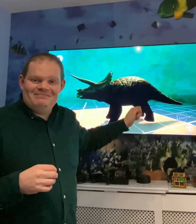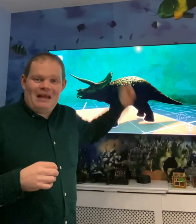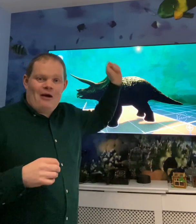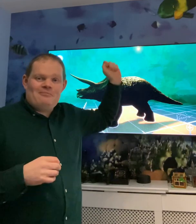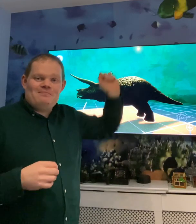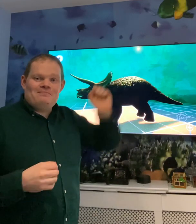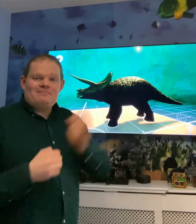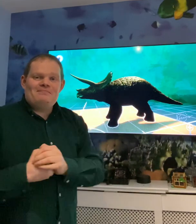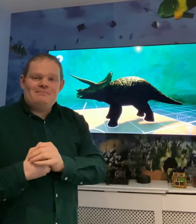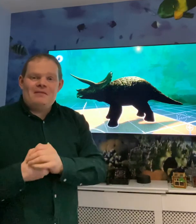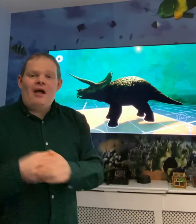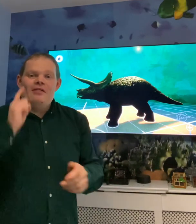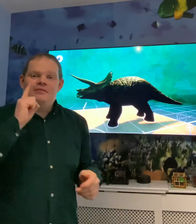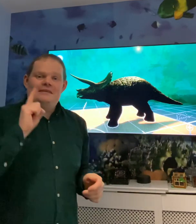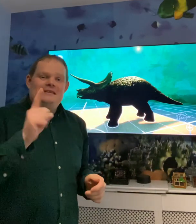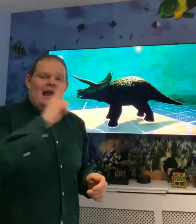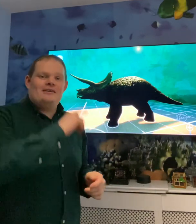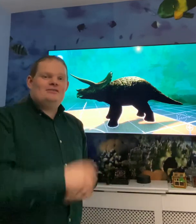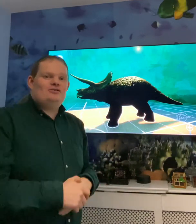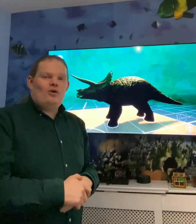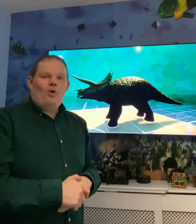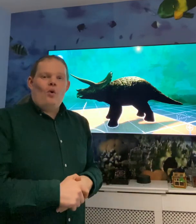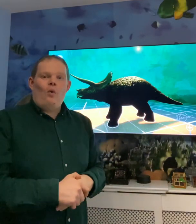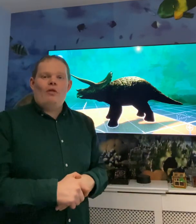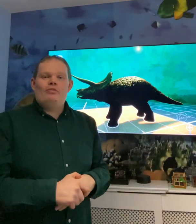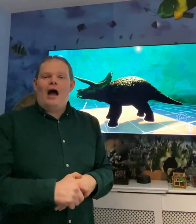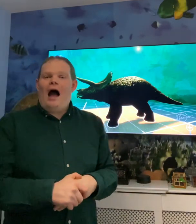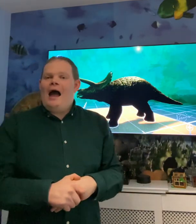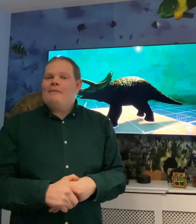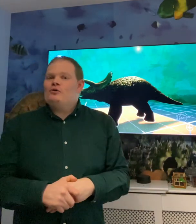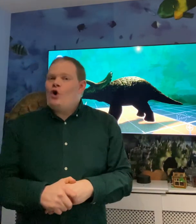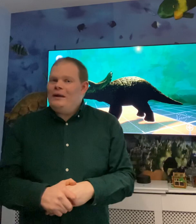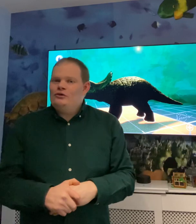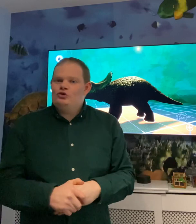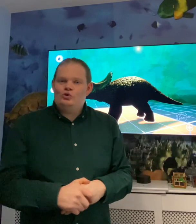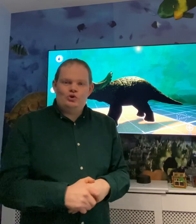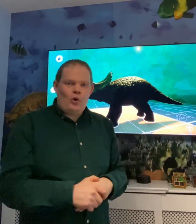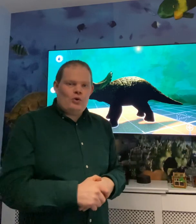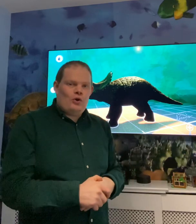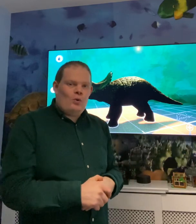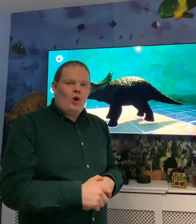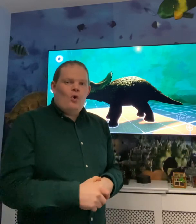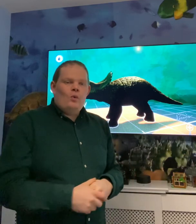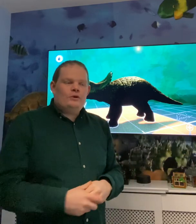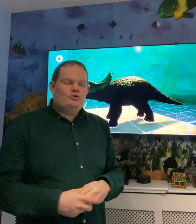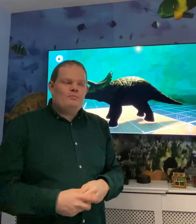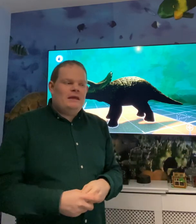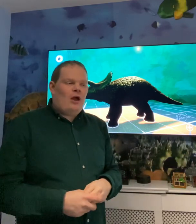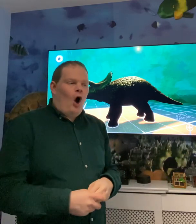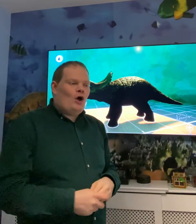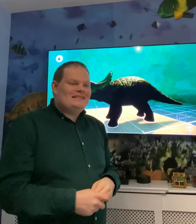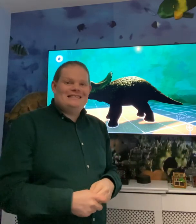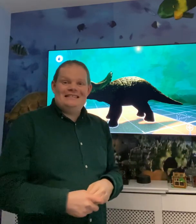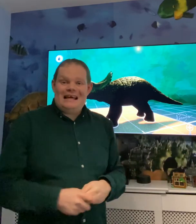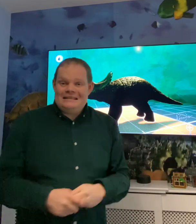Now, the next one that I'm going to show you, which will be on